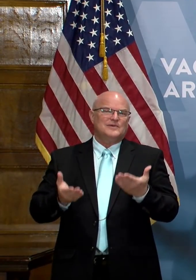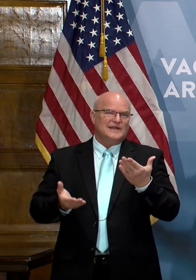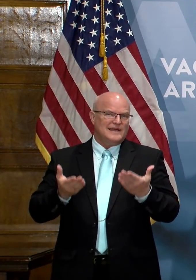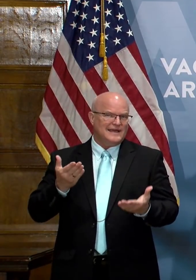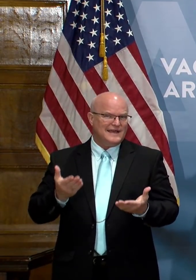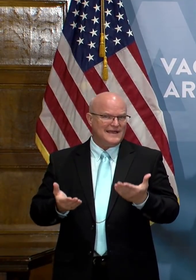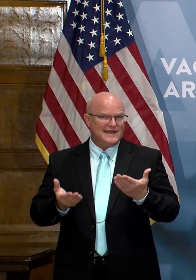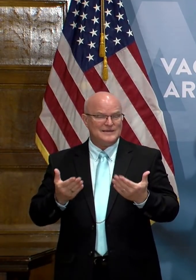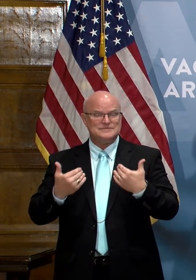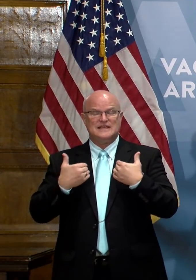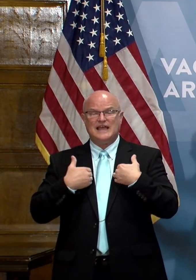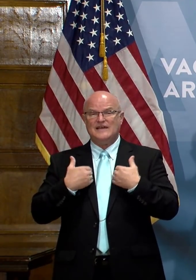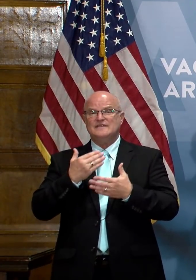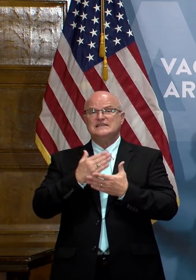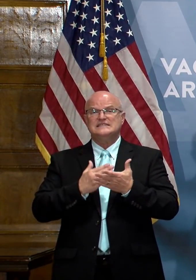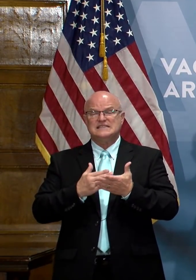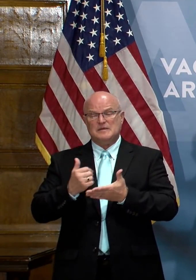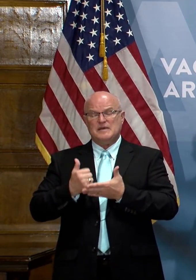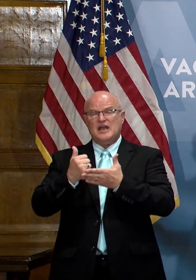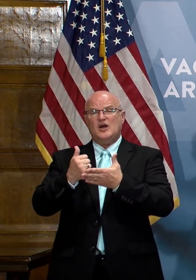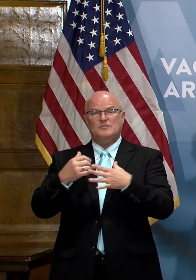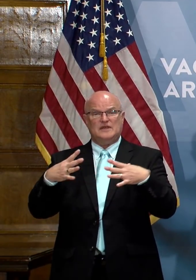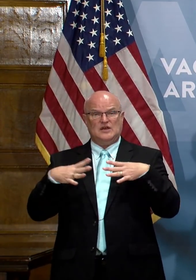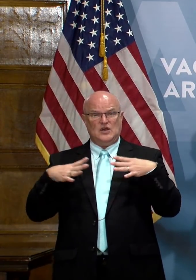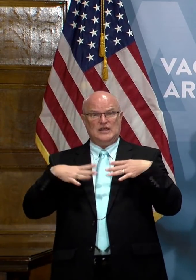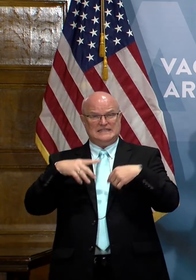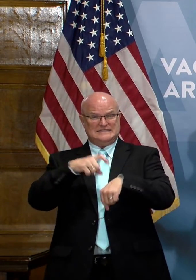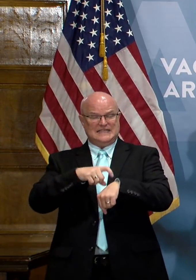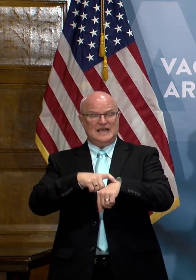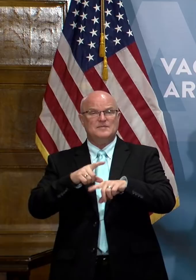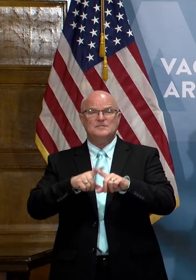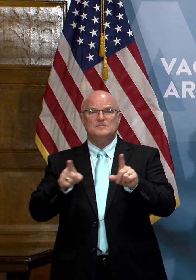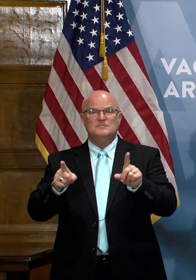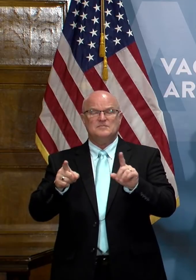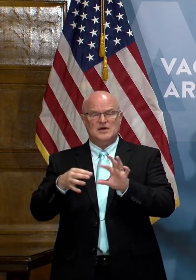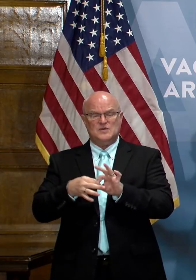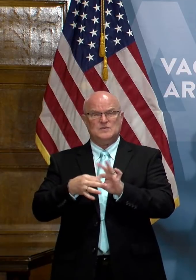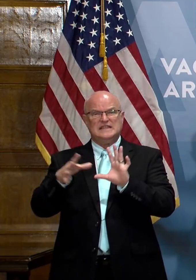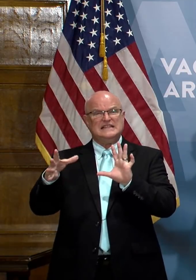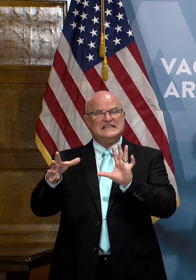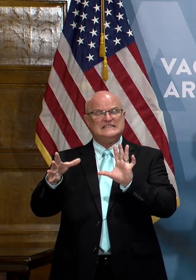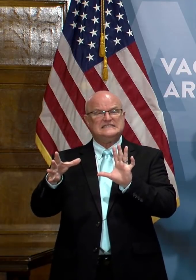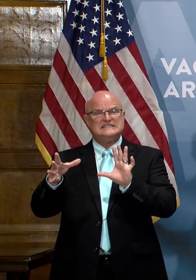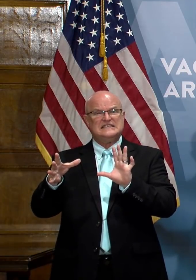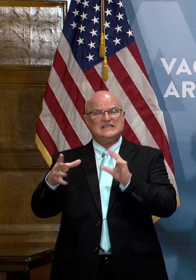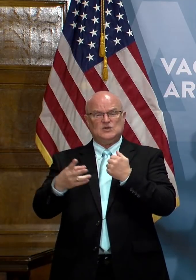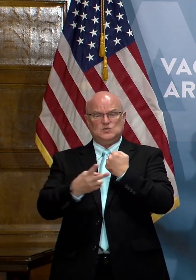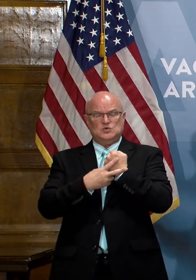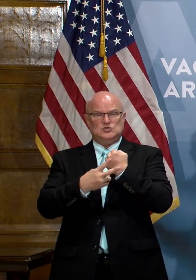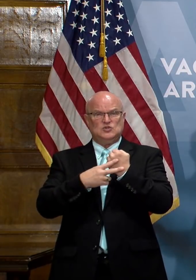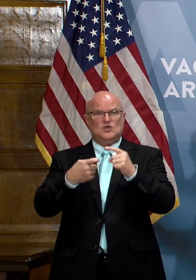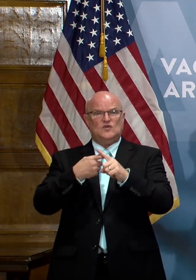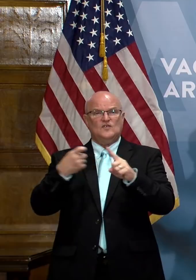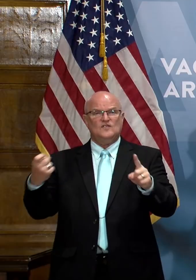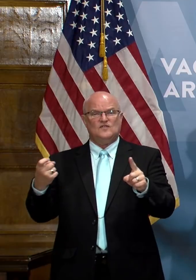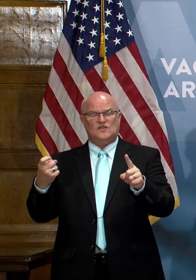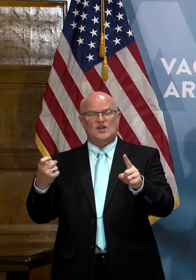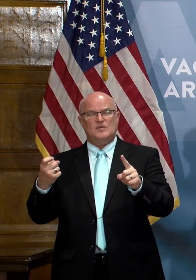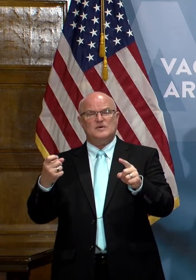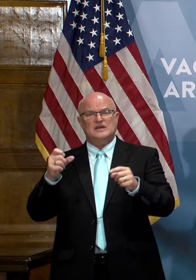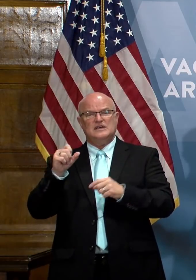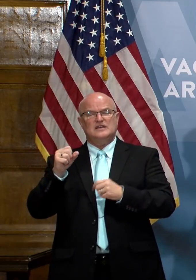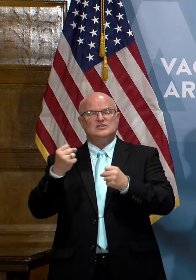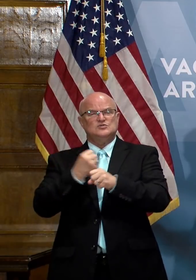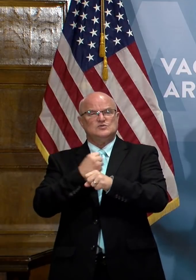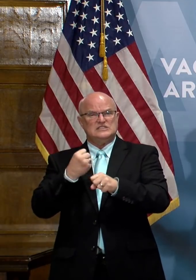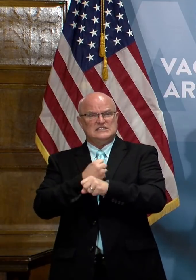will have some help over the holiday season, but releasing reserves from the